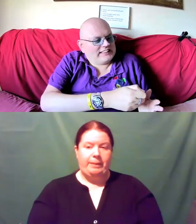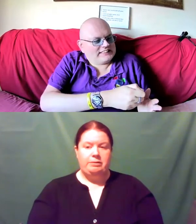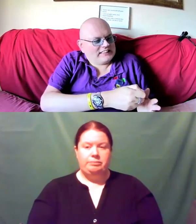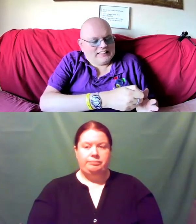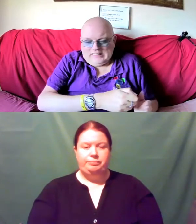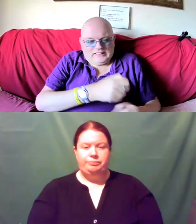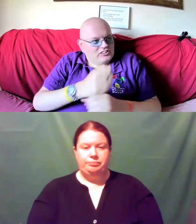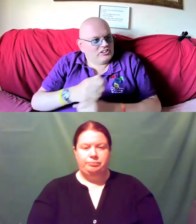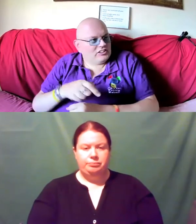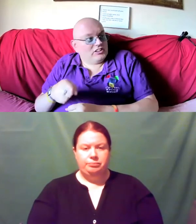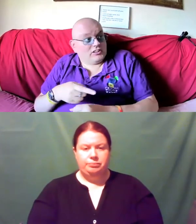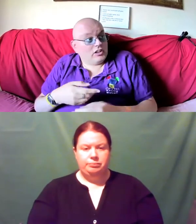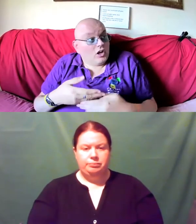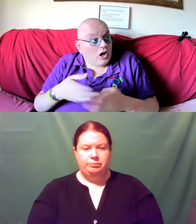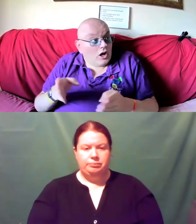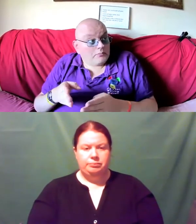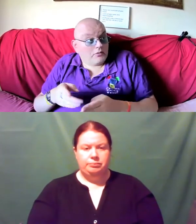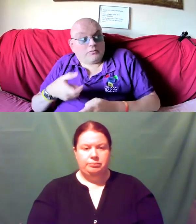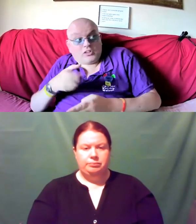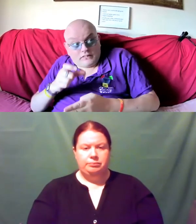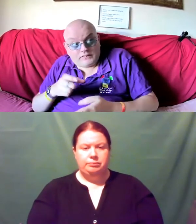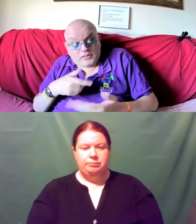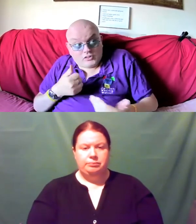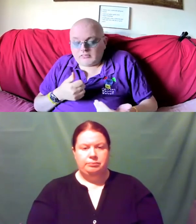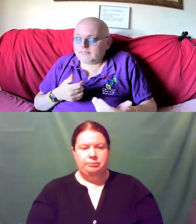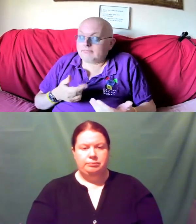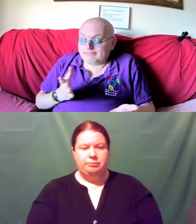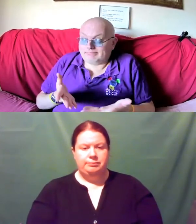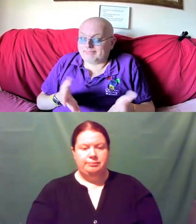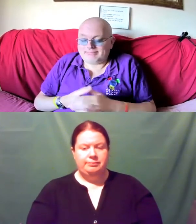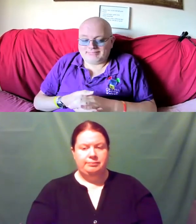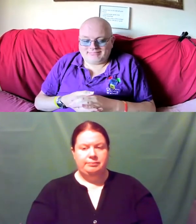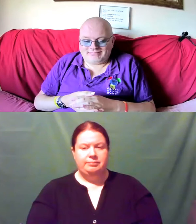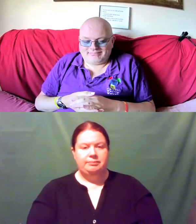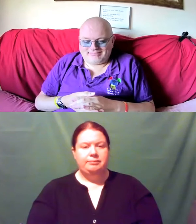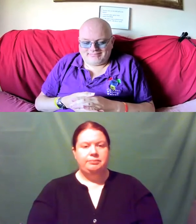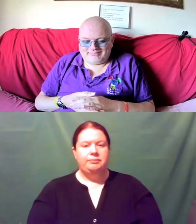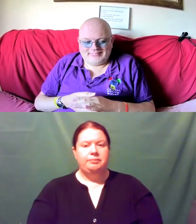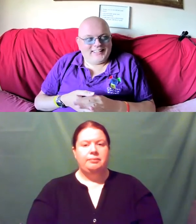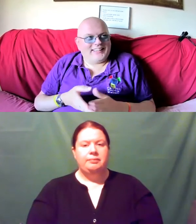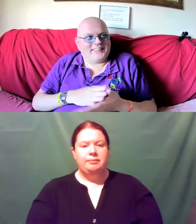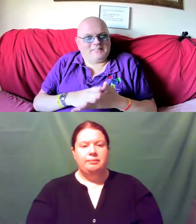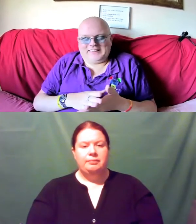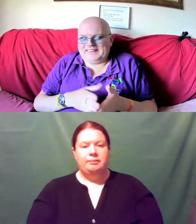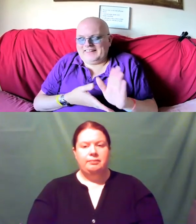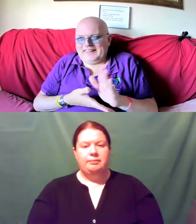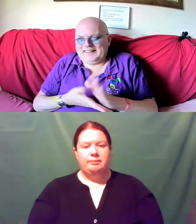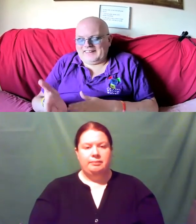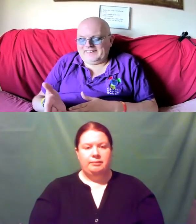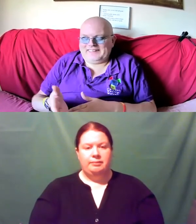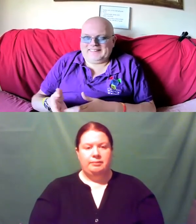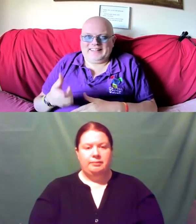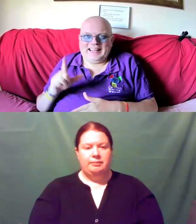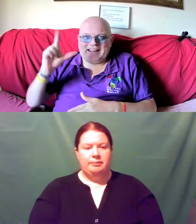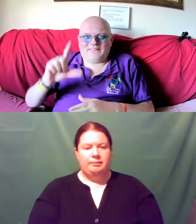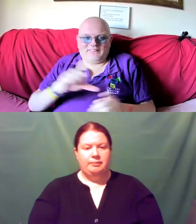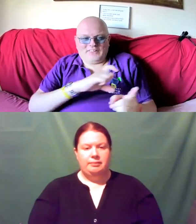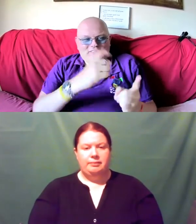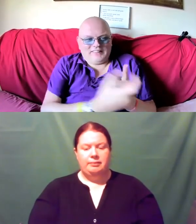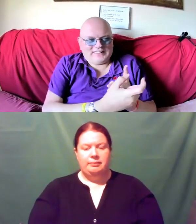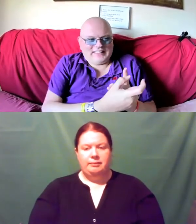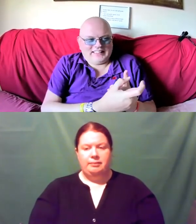and said, you'll open up and make the coffee, won't you? And, you know, so he's ended up taking the lead on the Liverpool community. And I used to